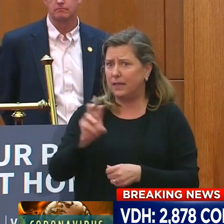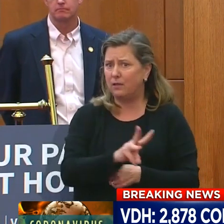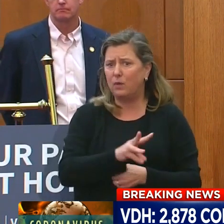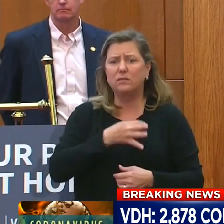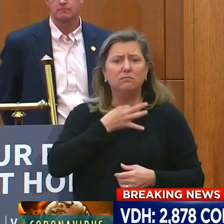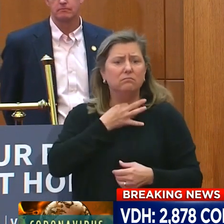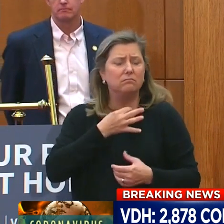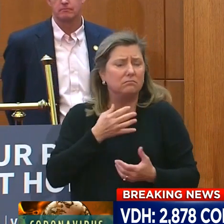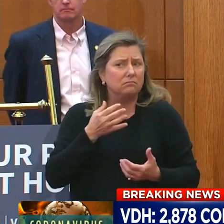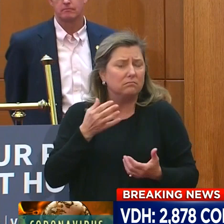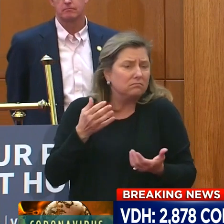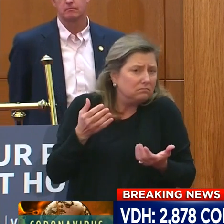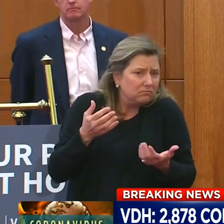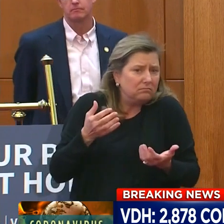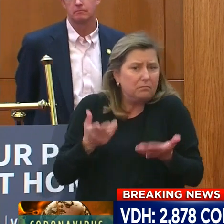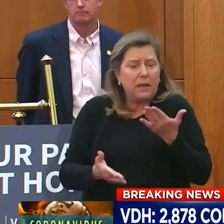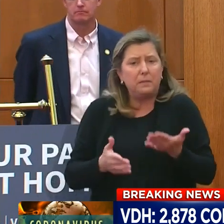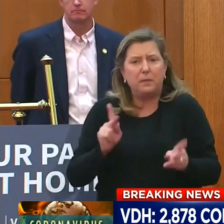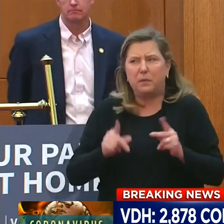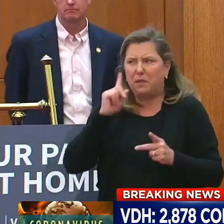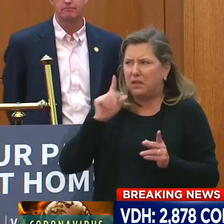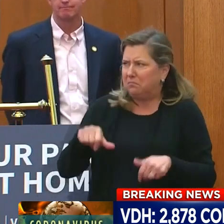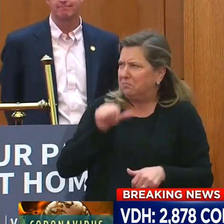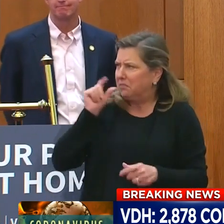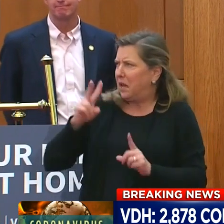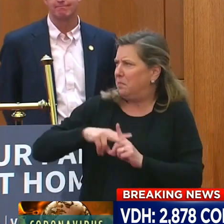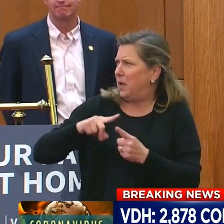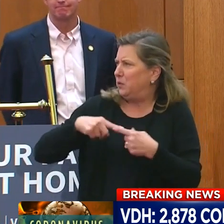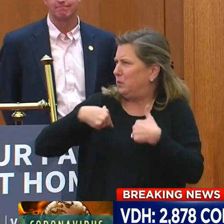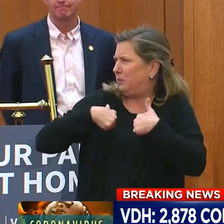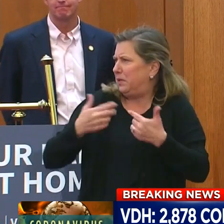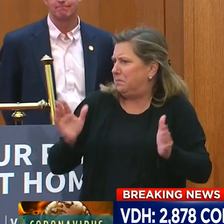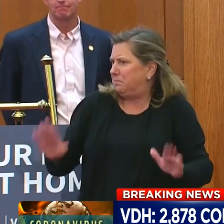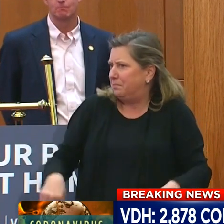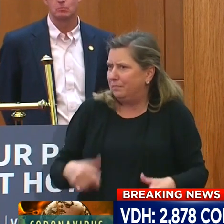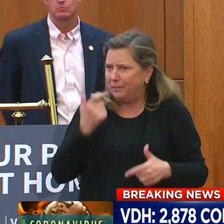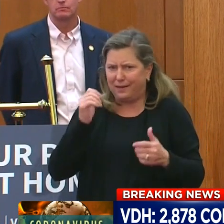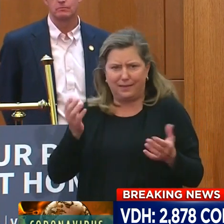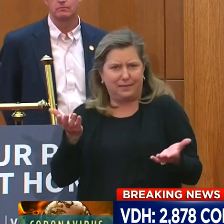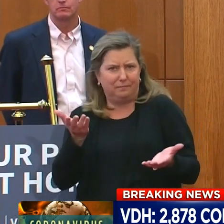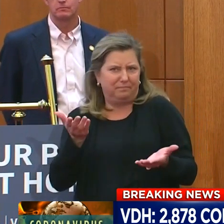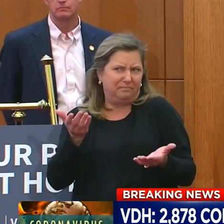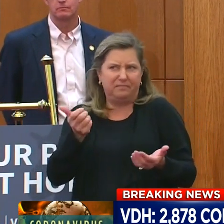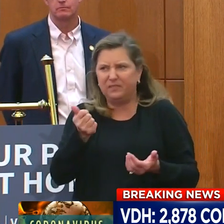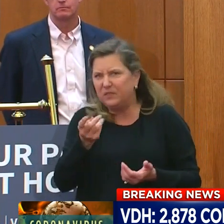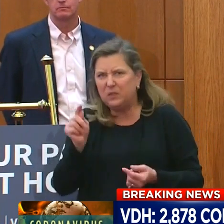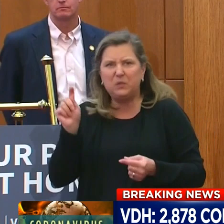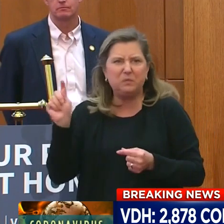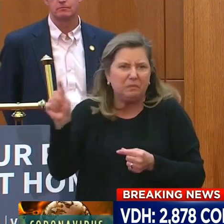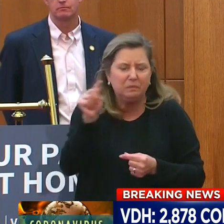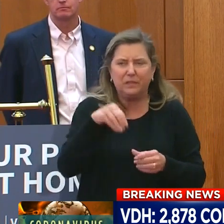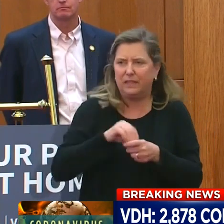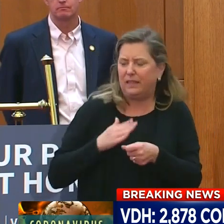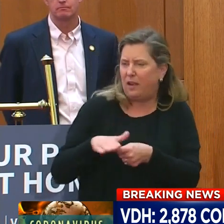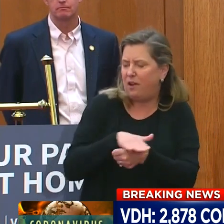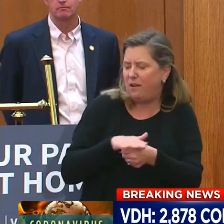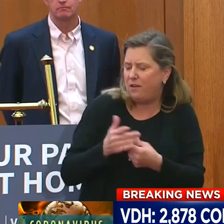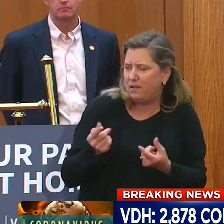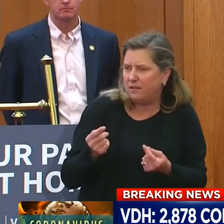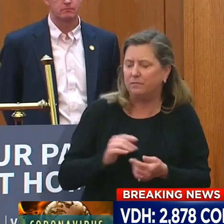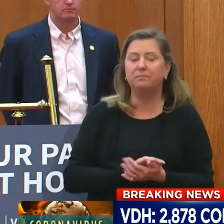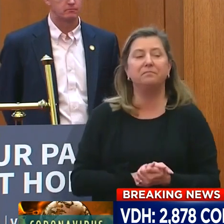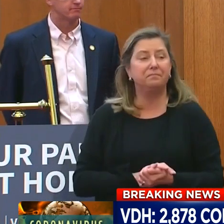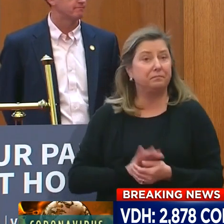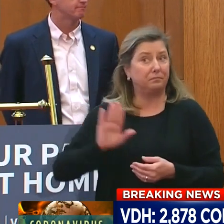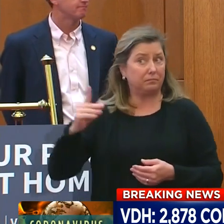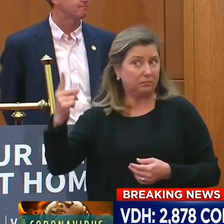who may think that maybe this doesn't apply to them just because we haven't seen a surge in cases in our area? The